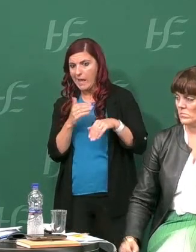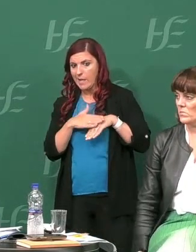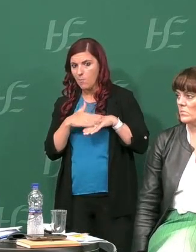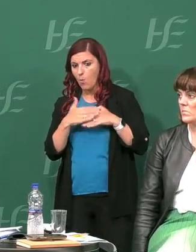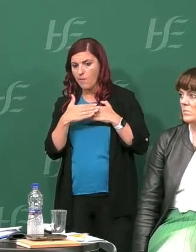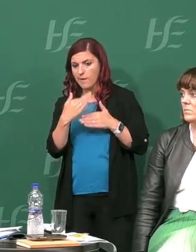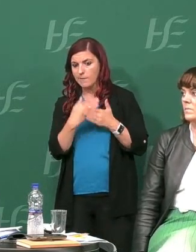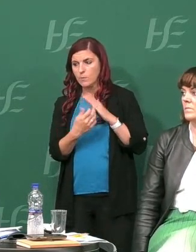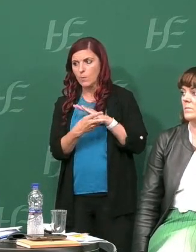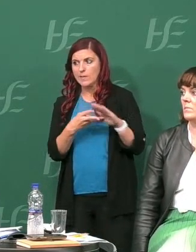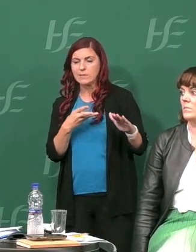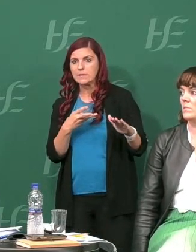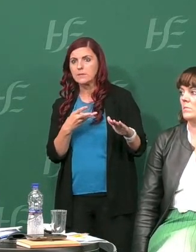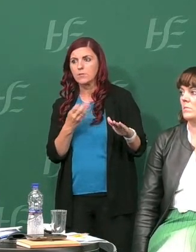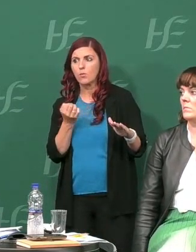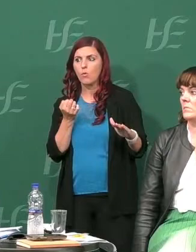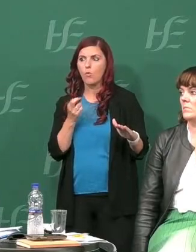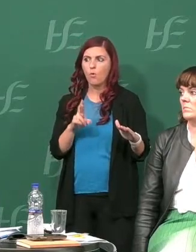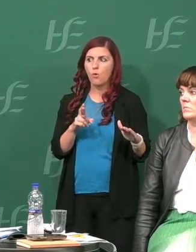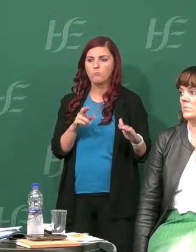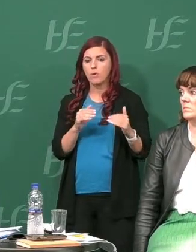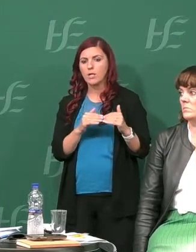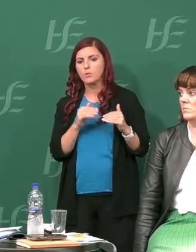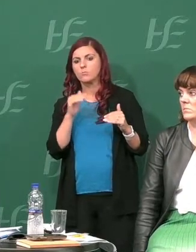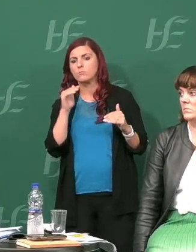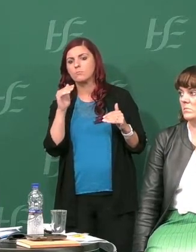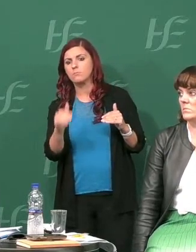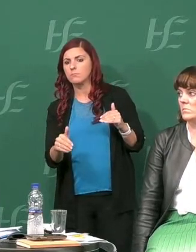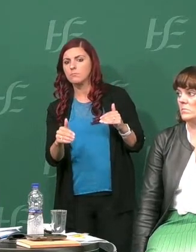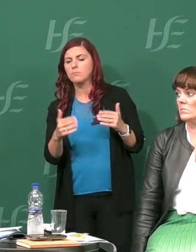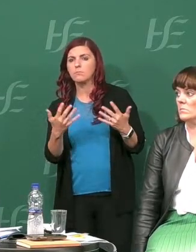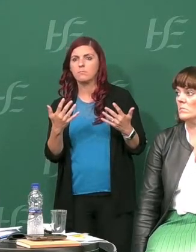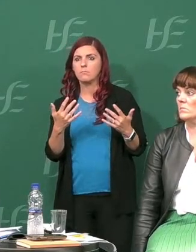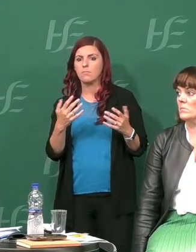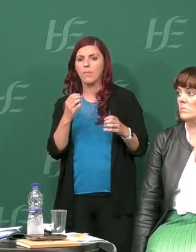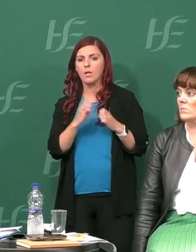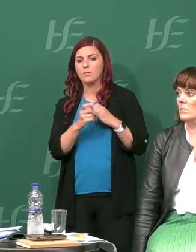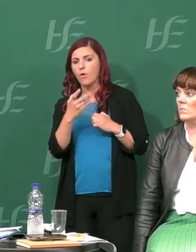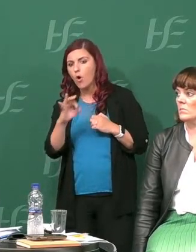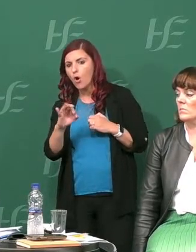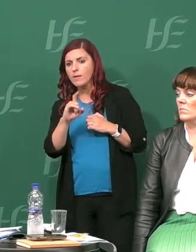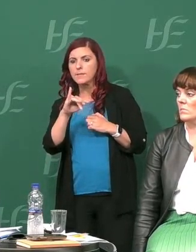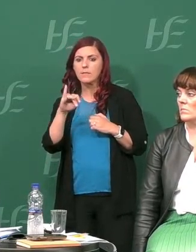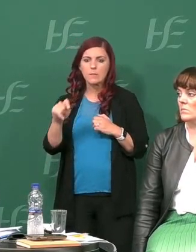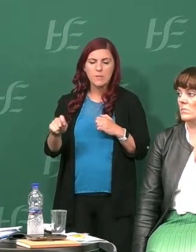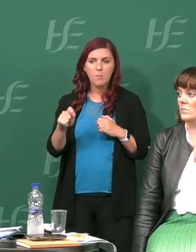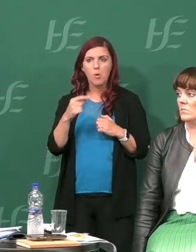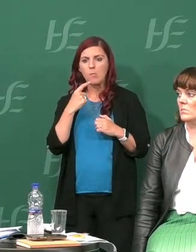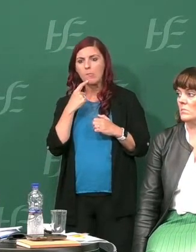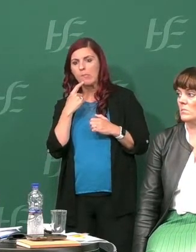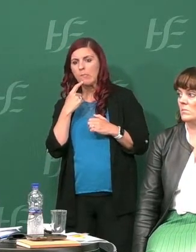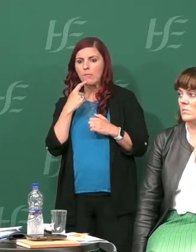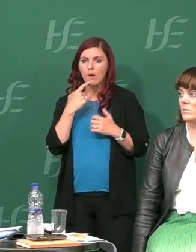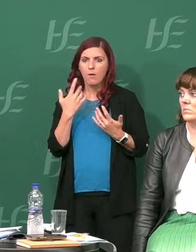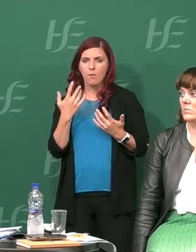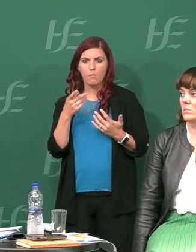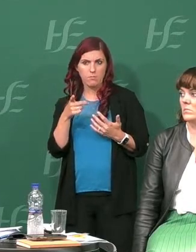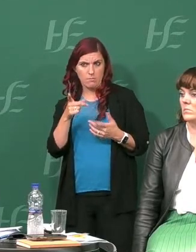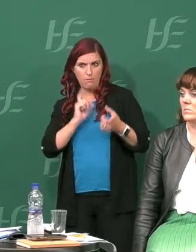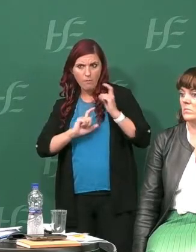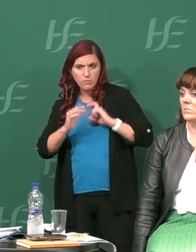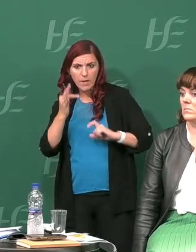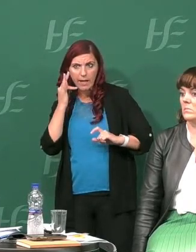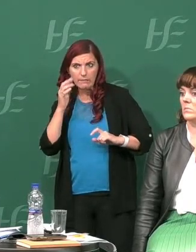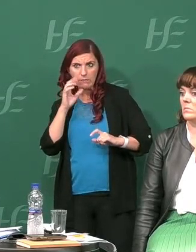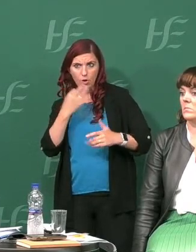coming weeks? We're kind of almost into the final number of days in August. September will soon be upon us. Would you